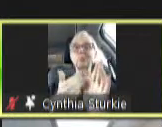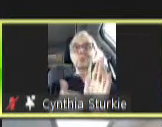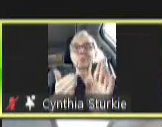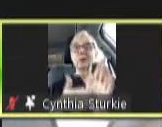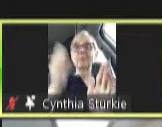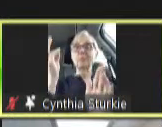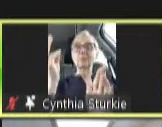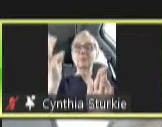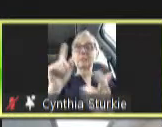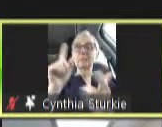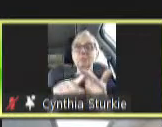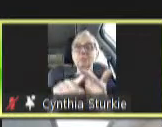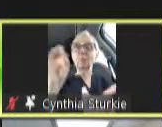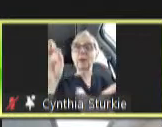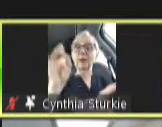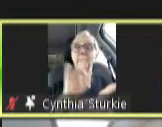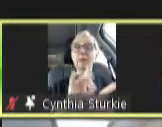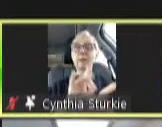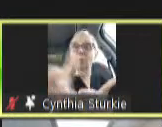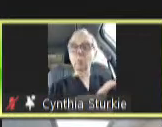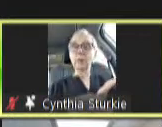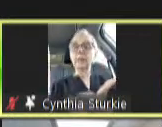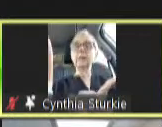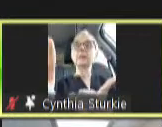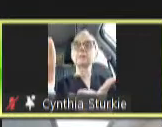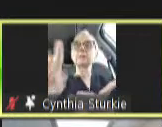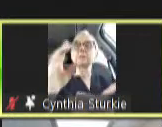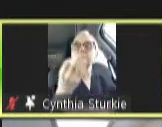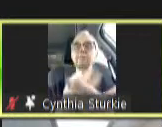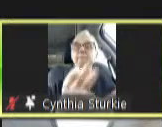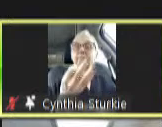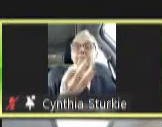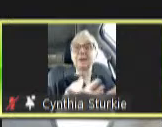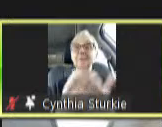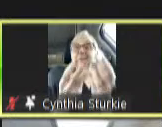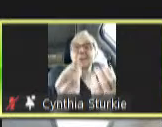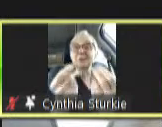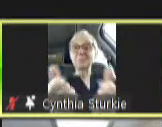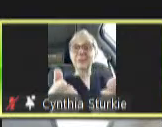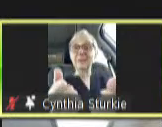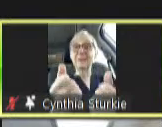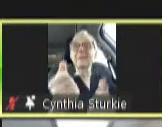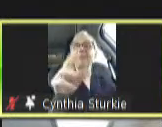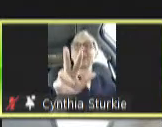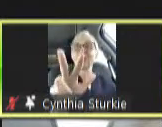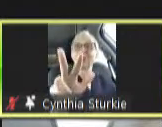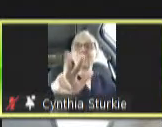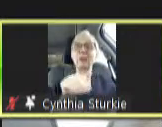allocated for this phase currently total $3 million. Next slide, please.